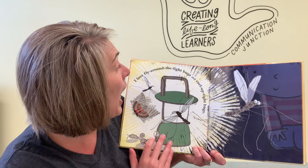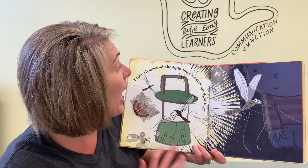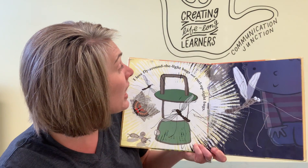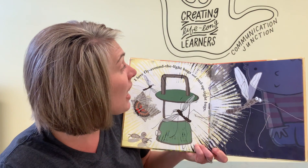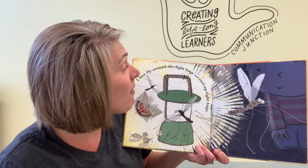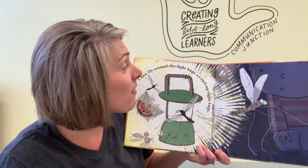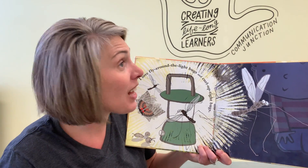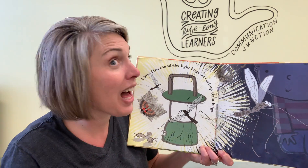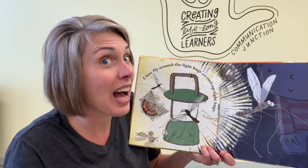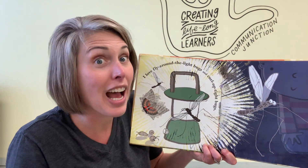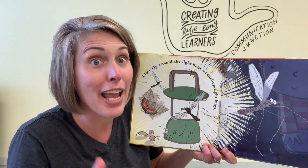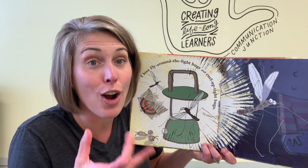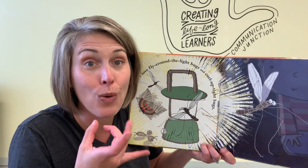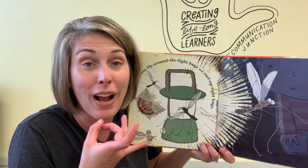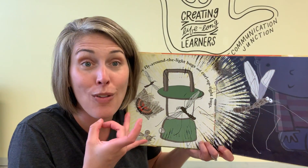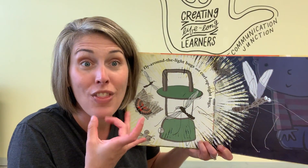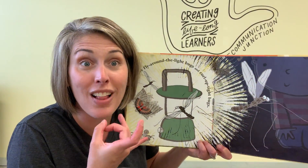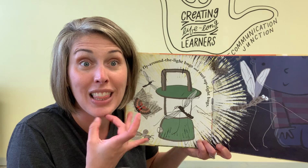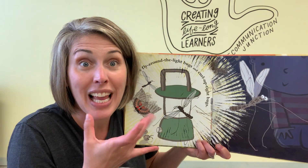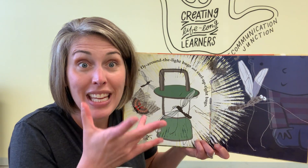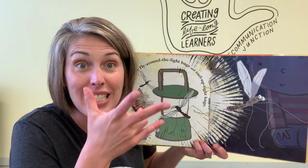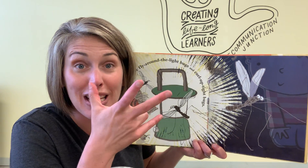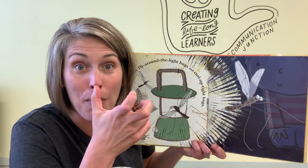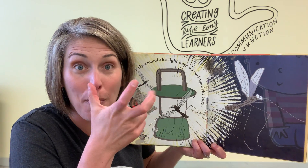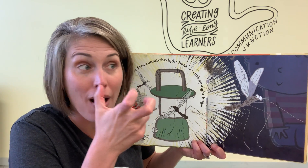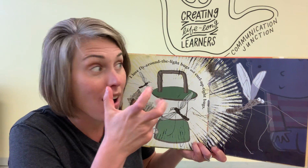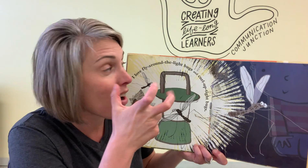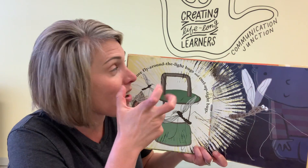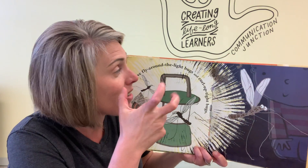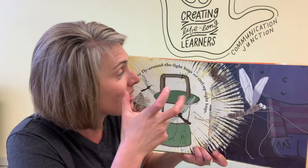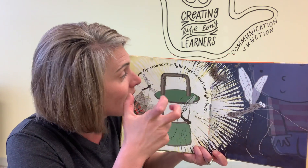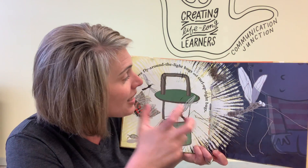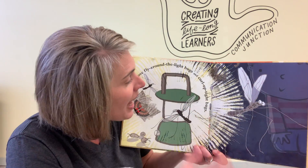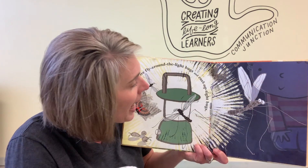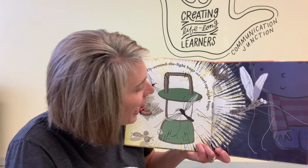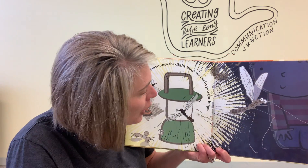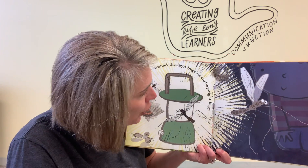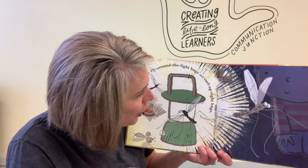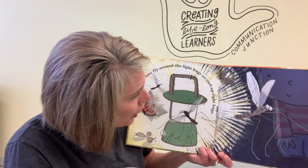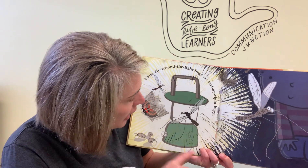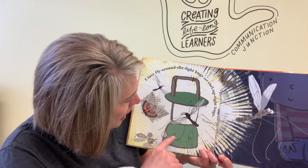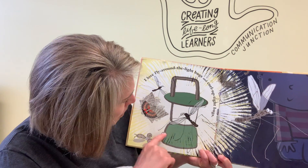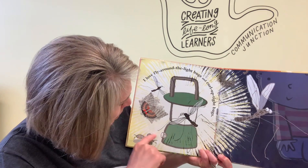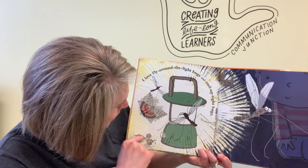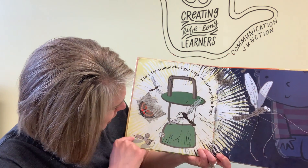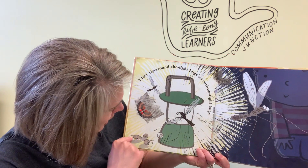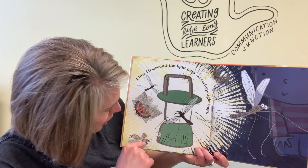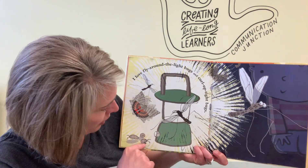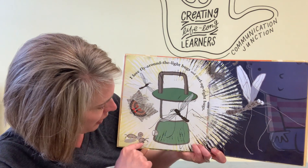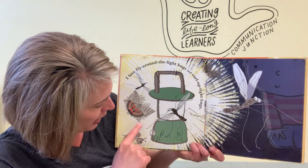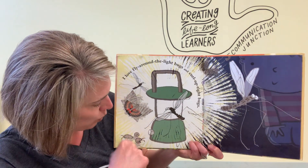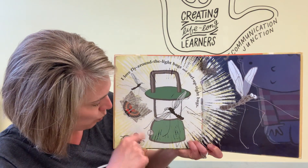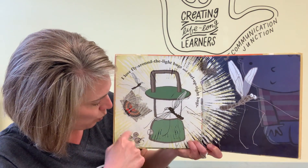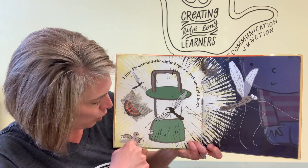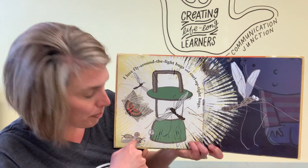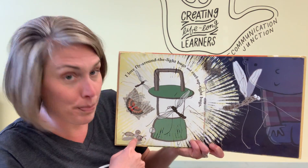I love fly around the light bugs and curl up. Where did he go? There he is.